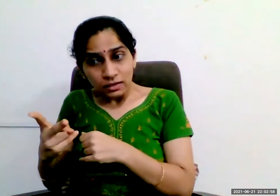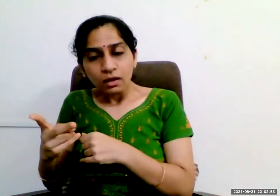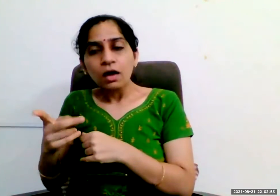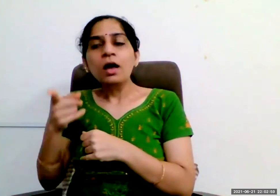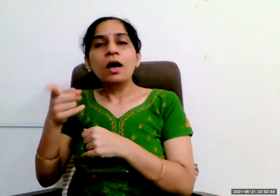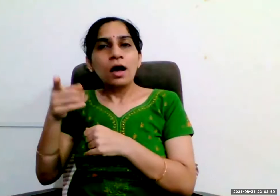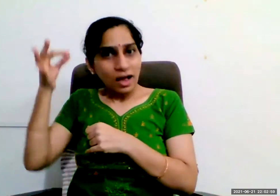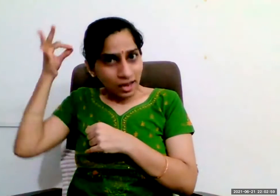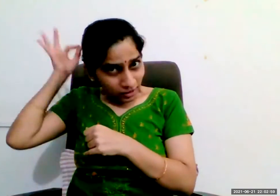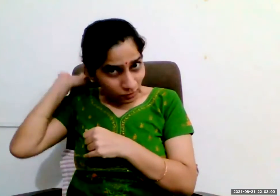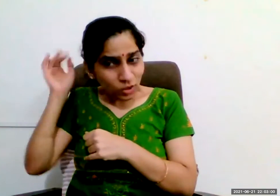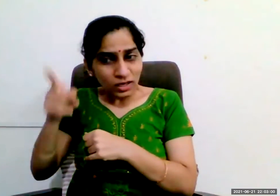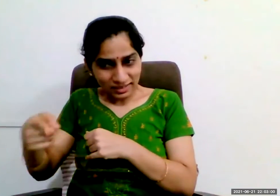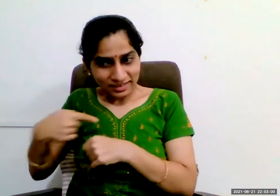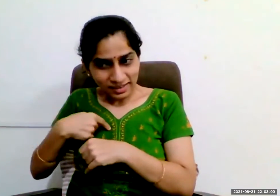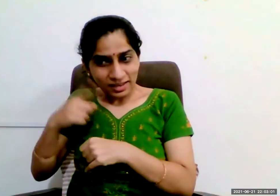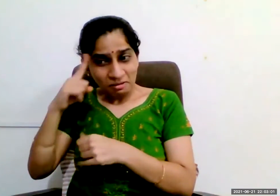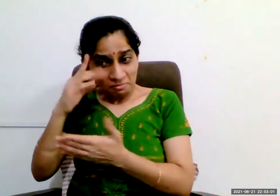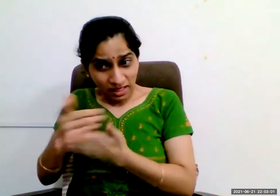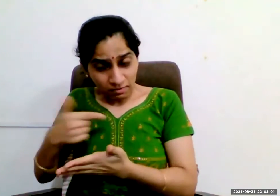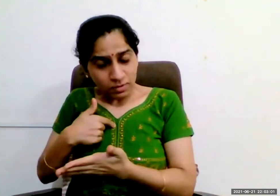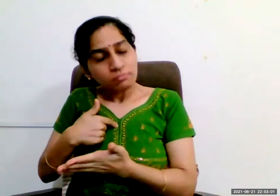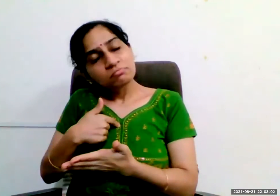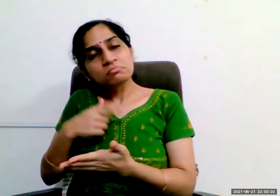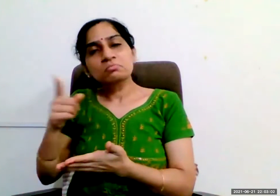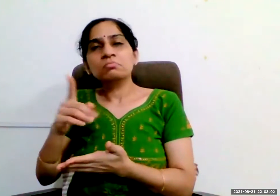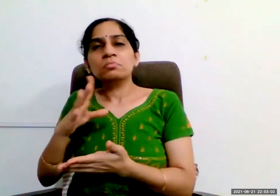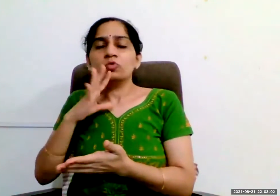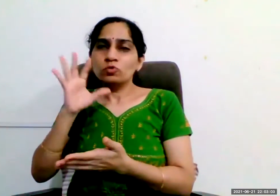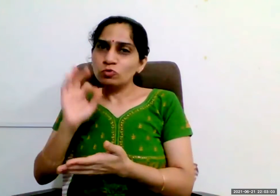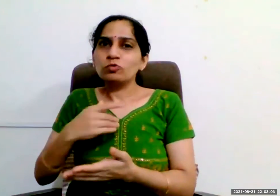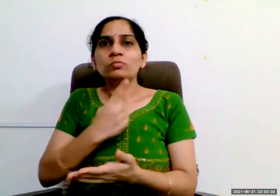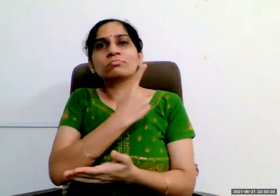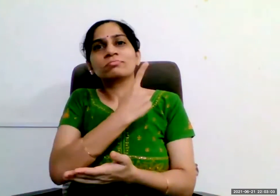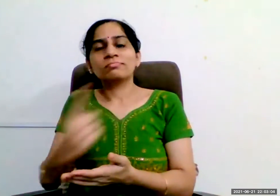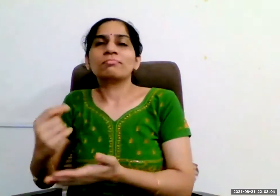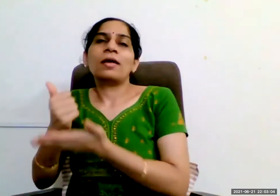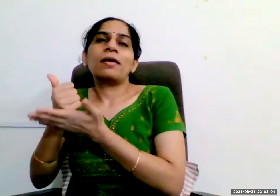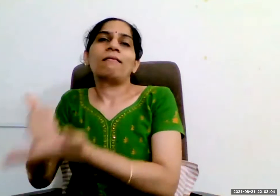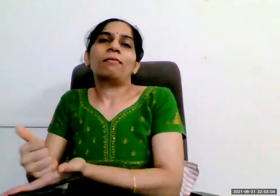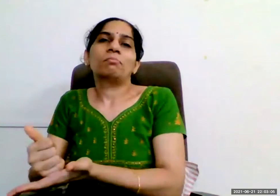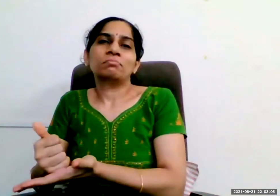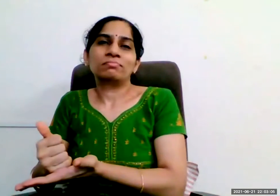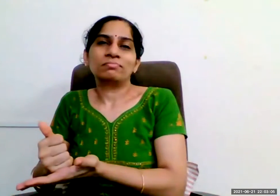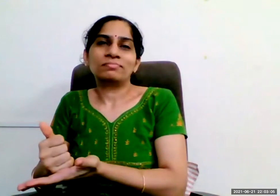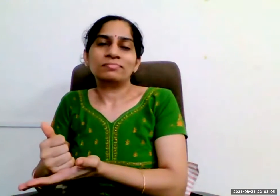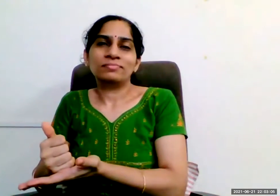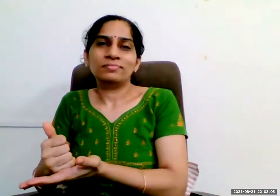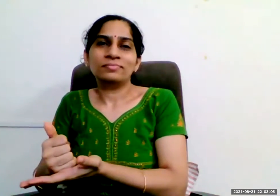of his devotees. Personally comes and takes care of his devotees. He says that whoever worships me